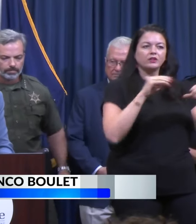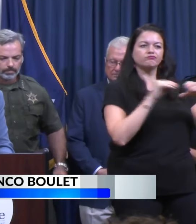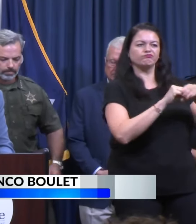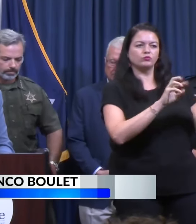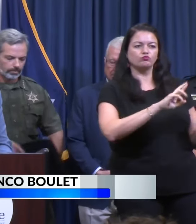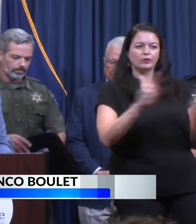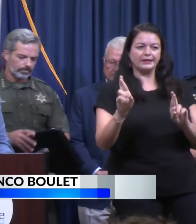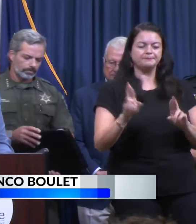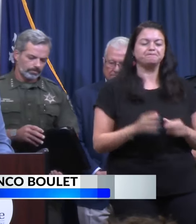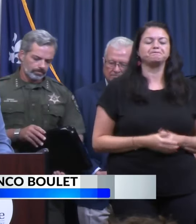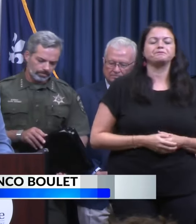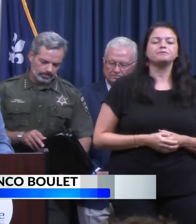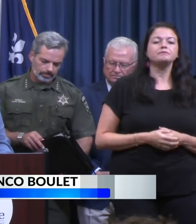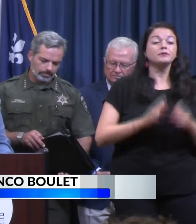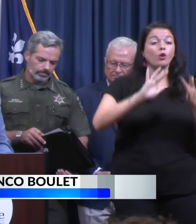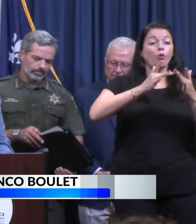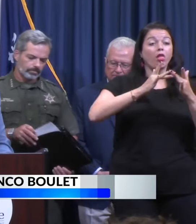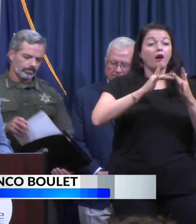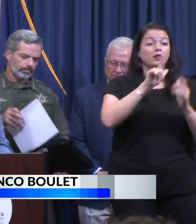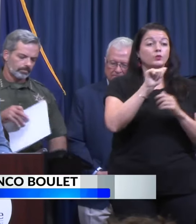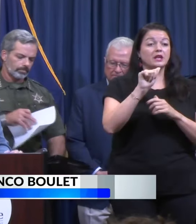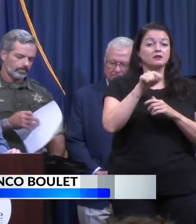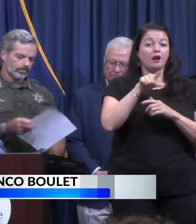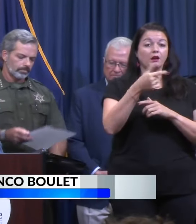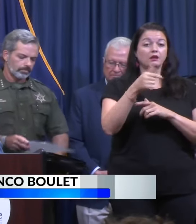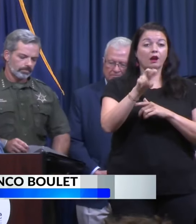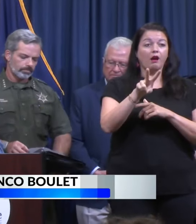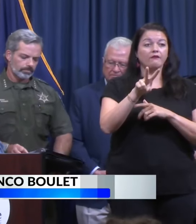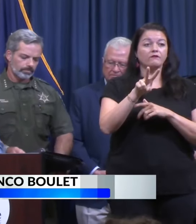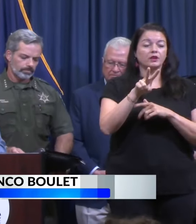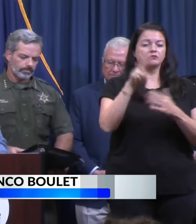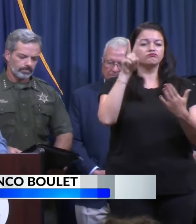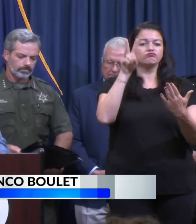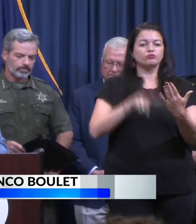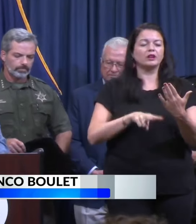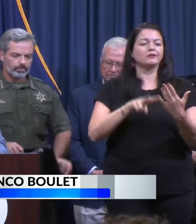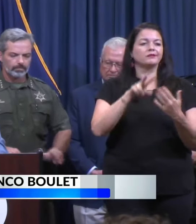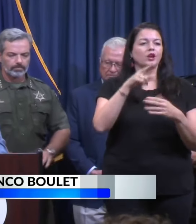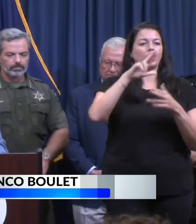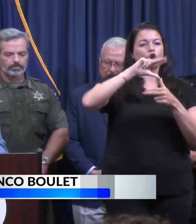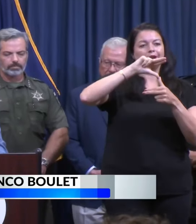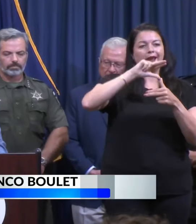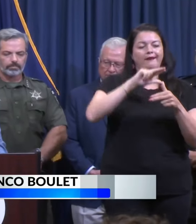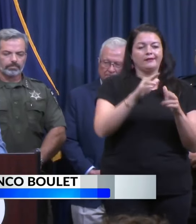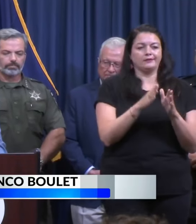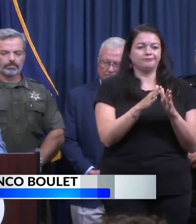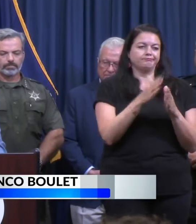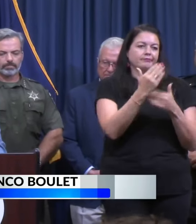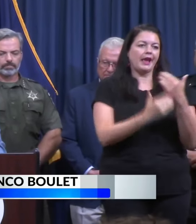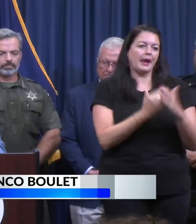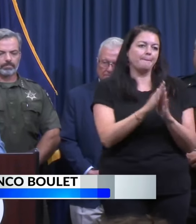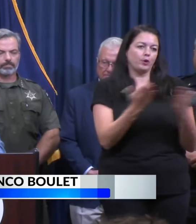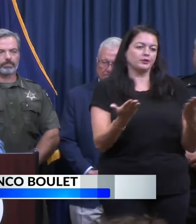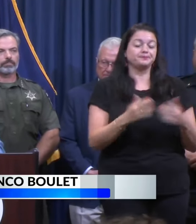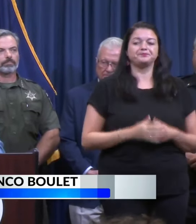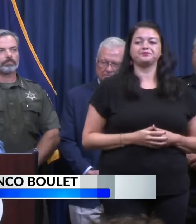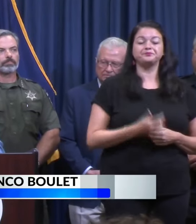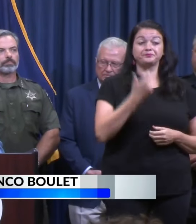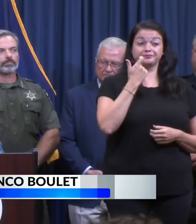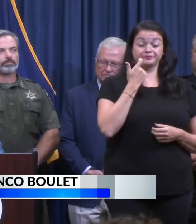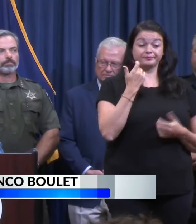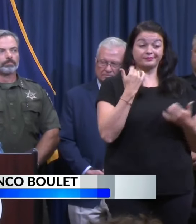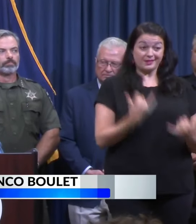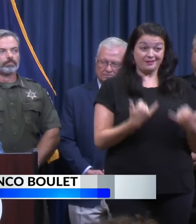lafayettela.gov and reference the LUS Hurricane Handbook. As of this afternoon, there are now 4